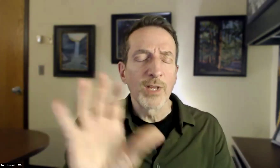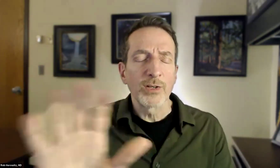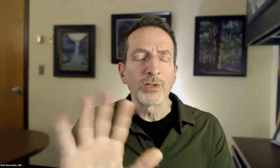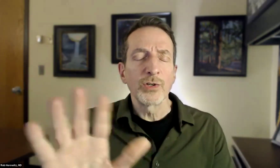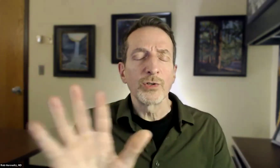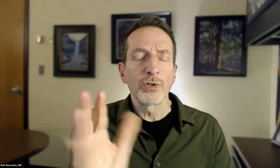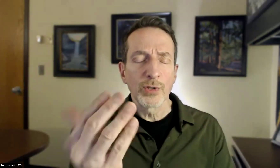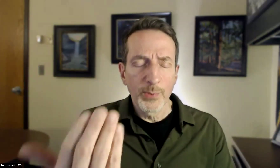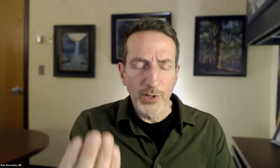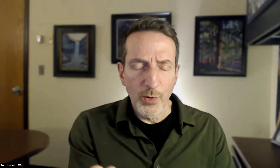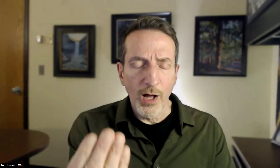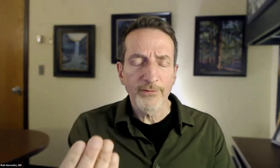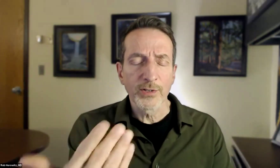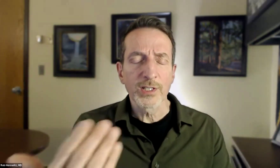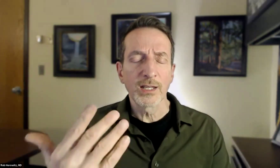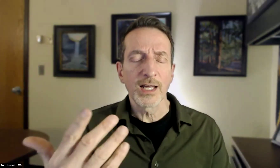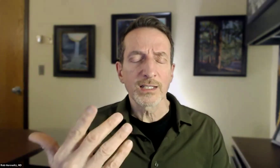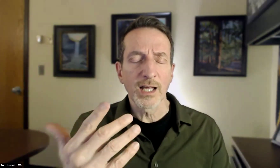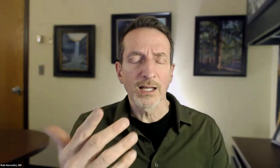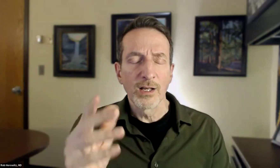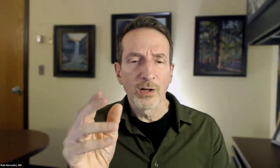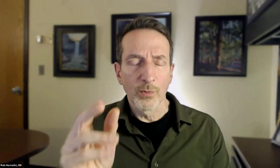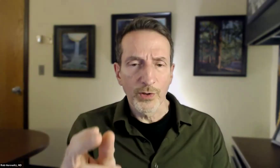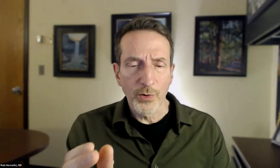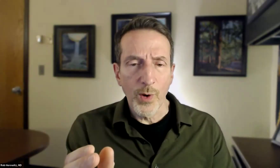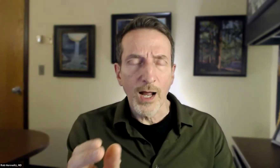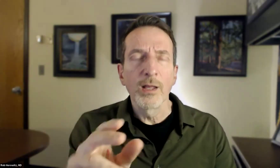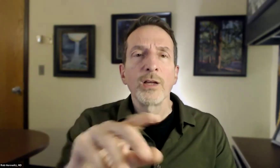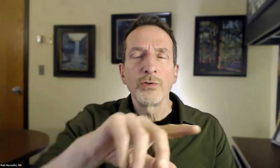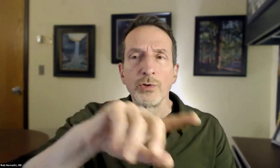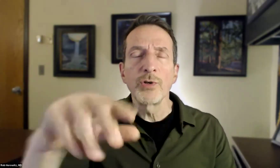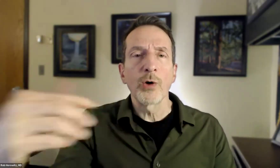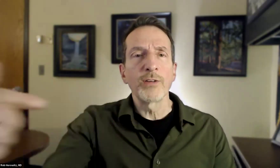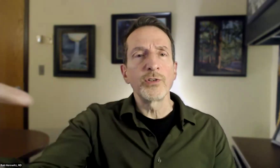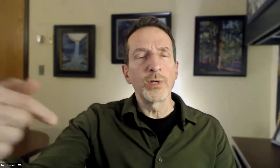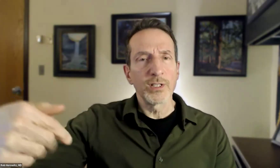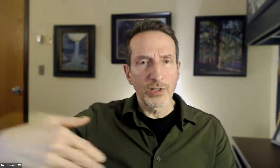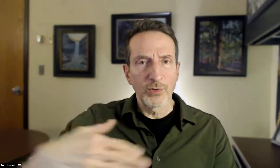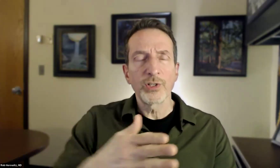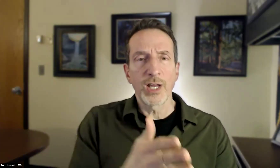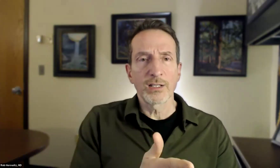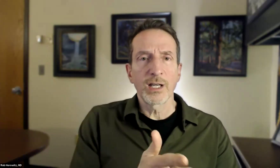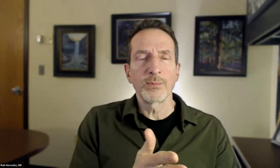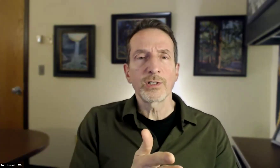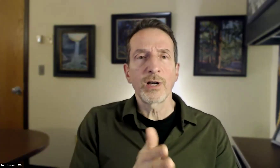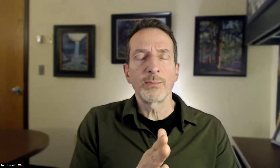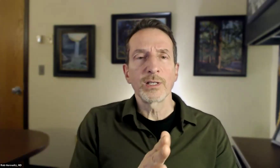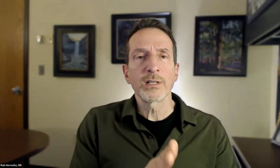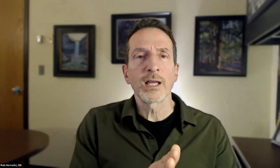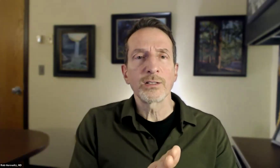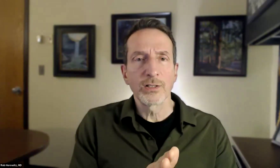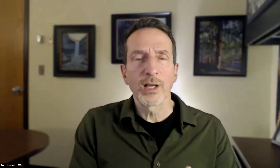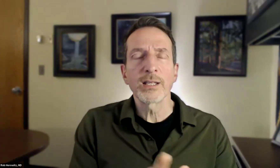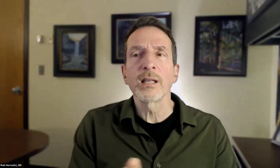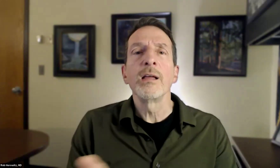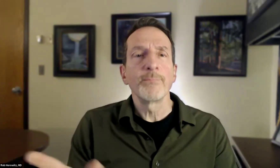that to put you off or to say that's not worth your while. Do know if doing this through the channels I'm describing